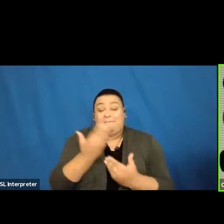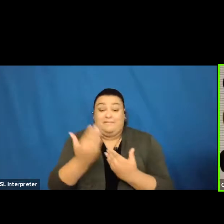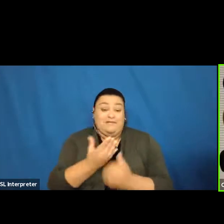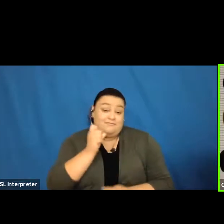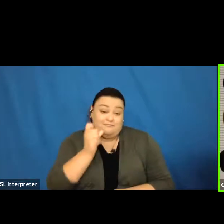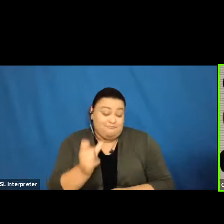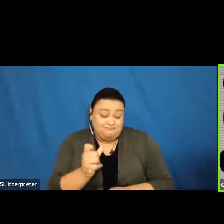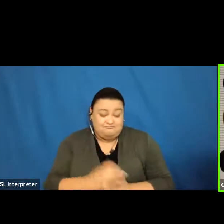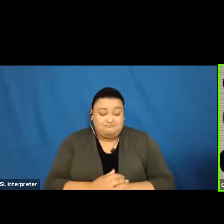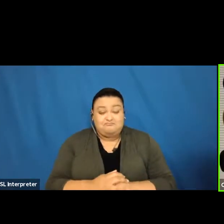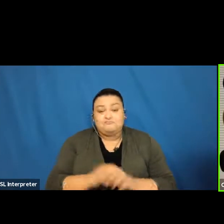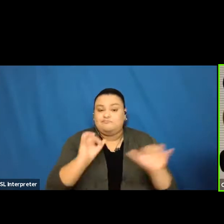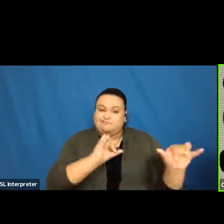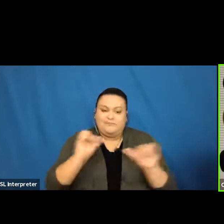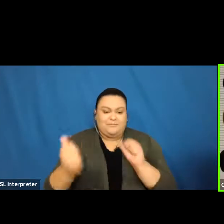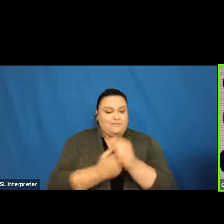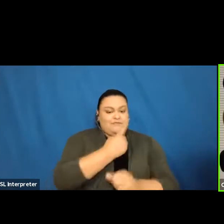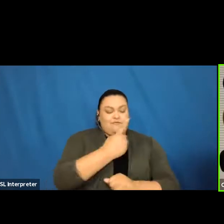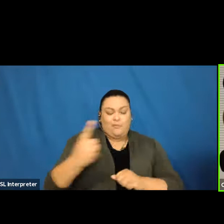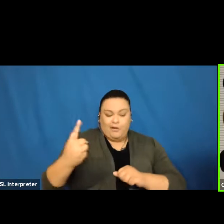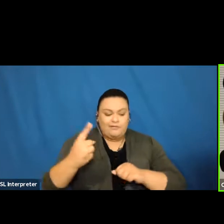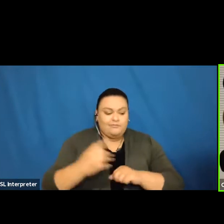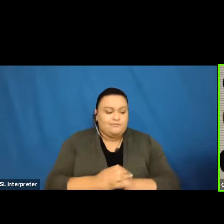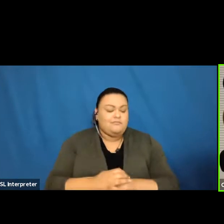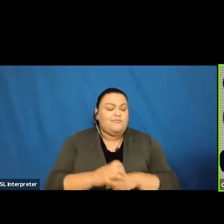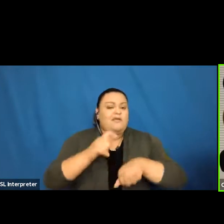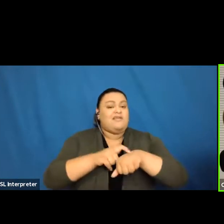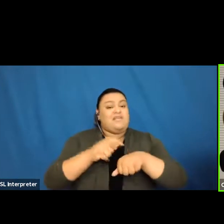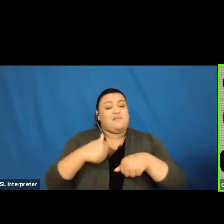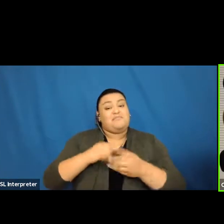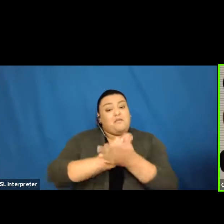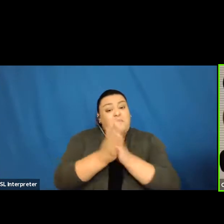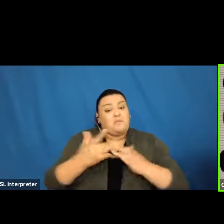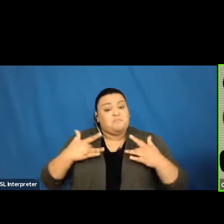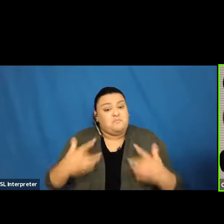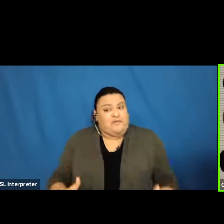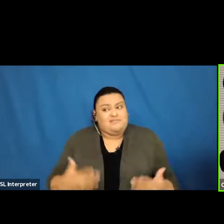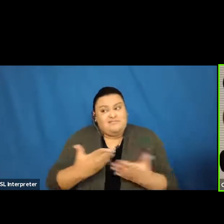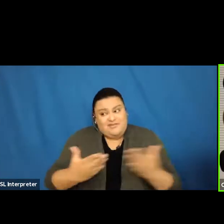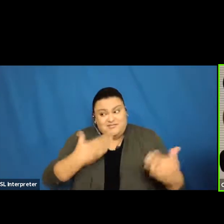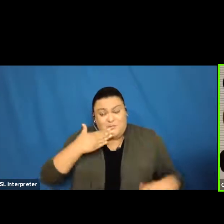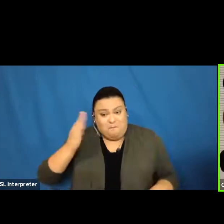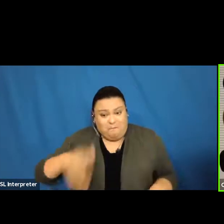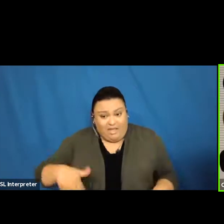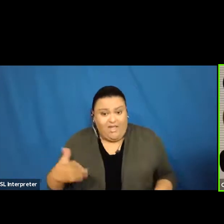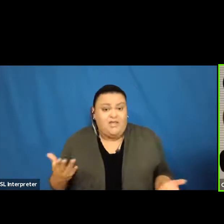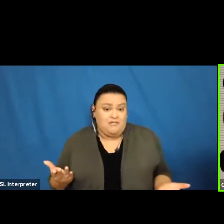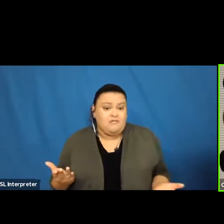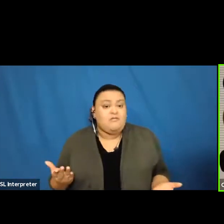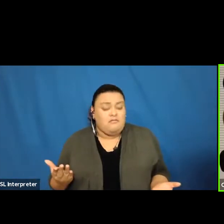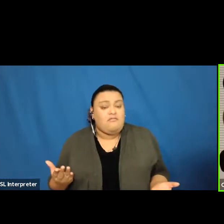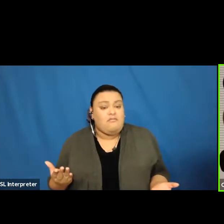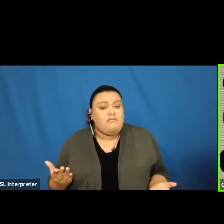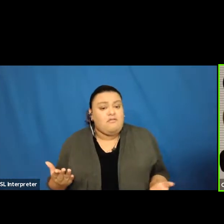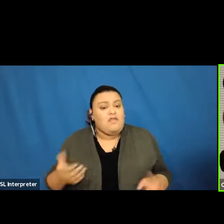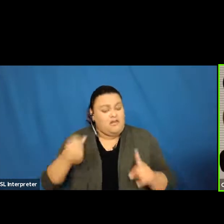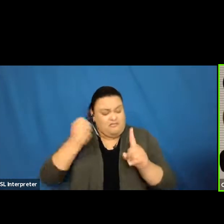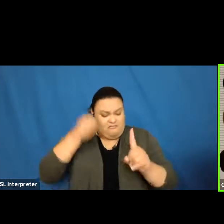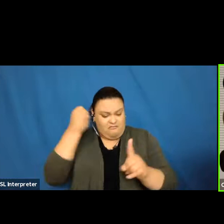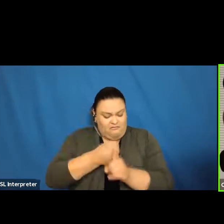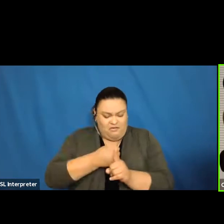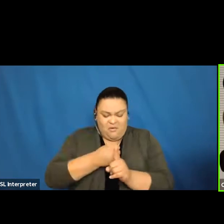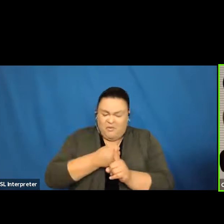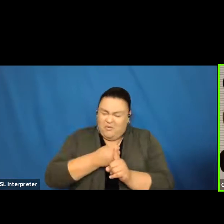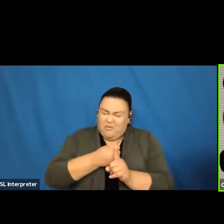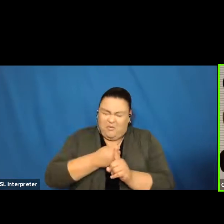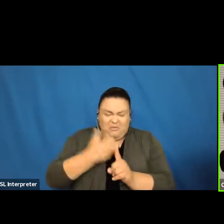like everybody else, there are times that I get depressed when things are so bad. And it kind of hits me, gee, wow,